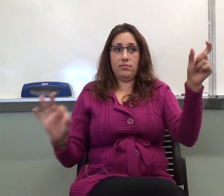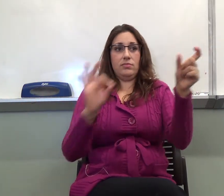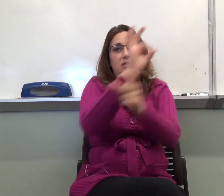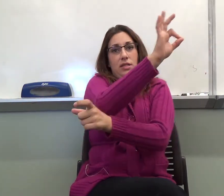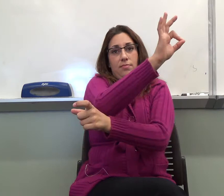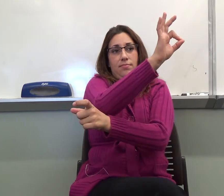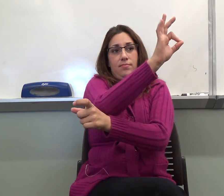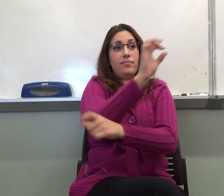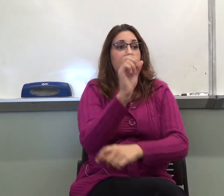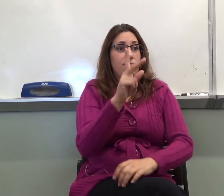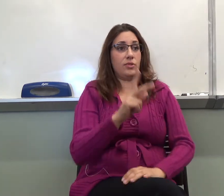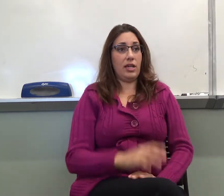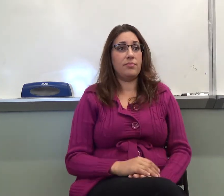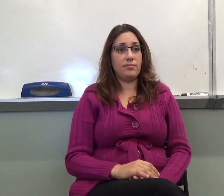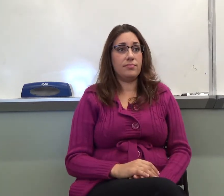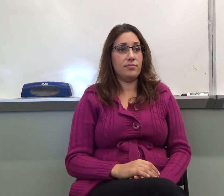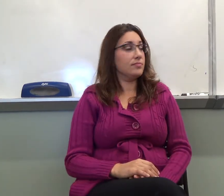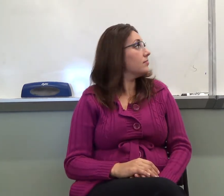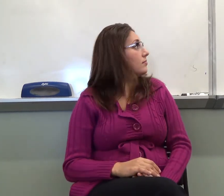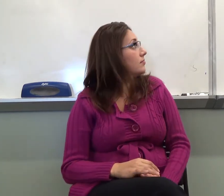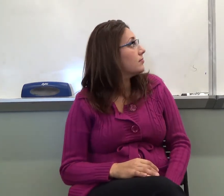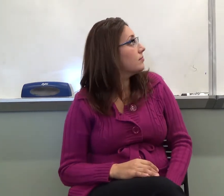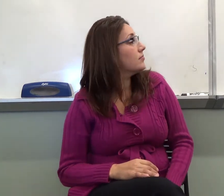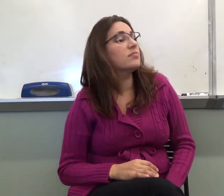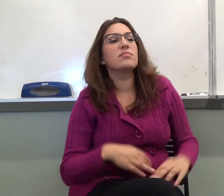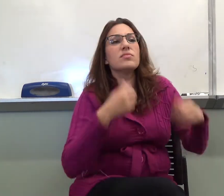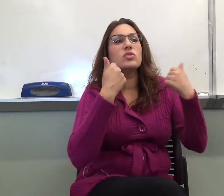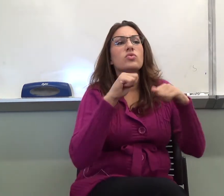Let's do a few of these so we get used to it.